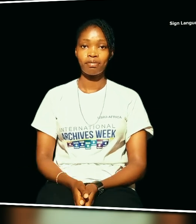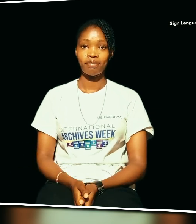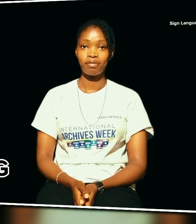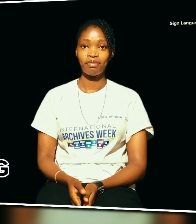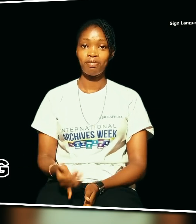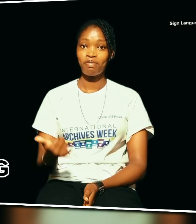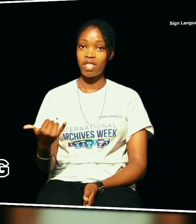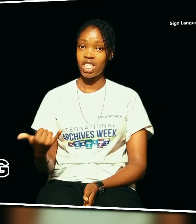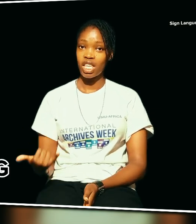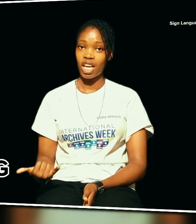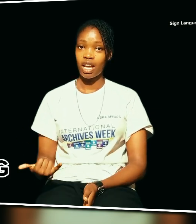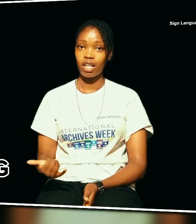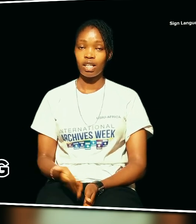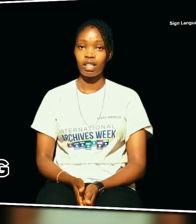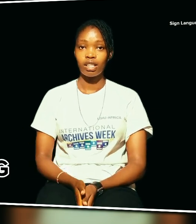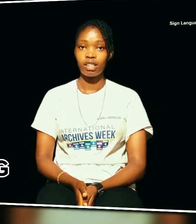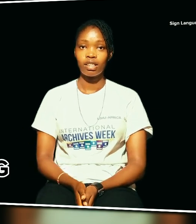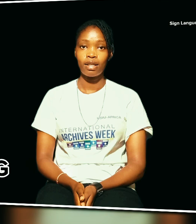Young.